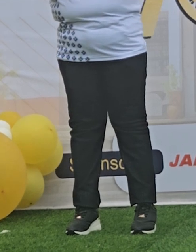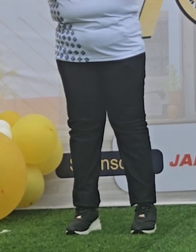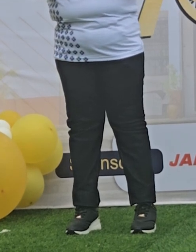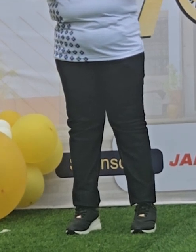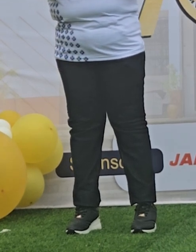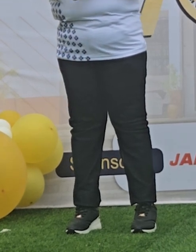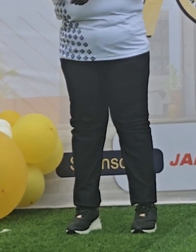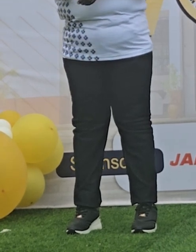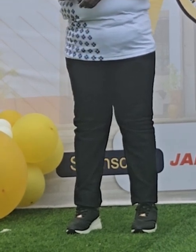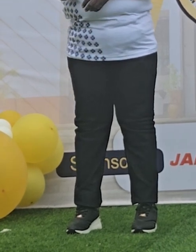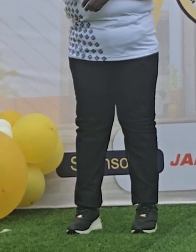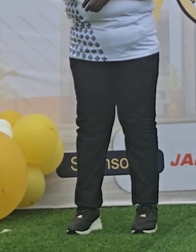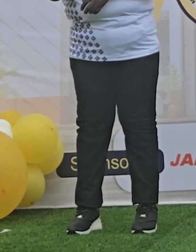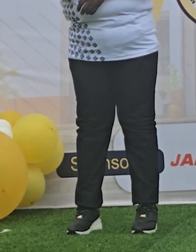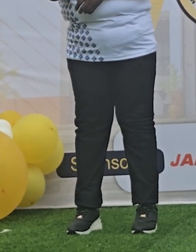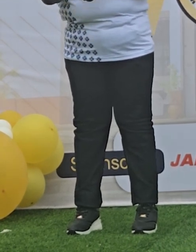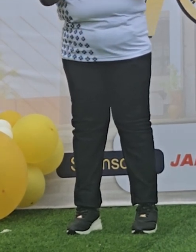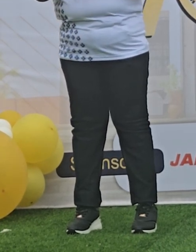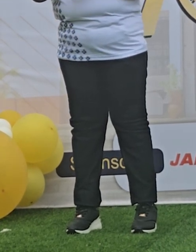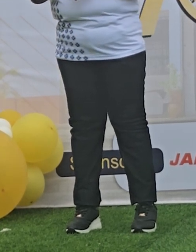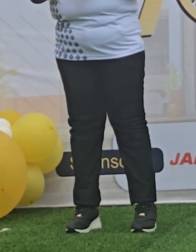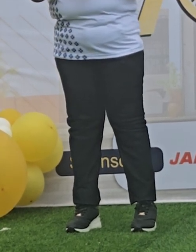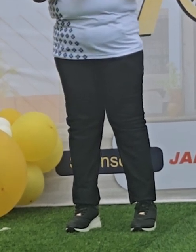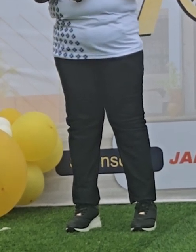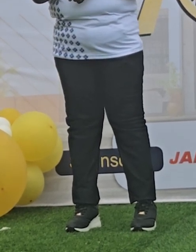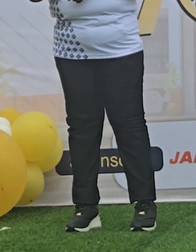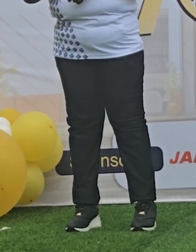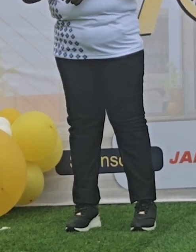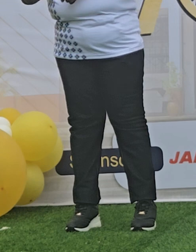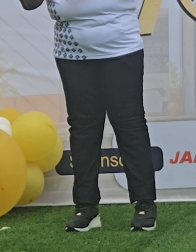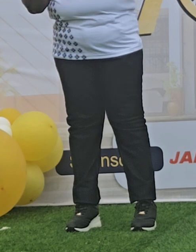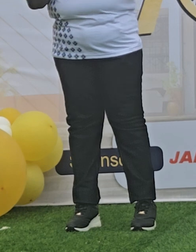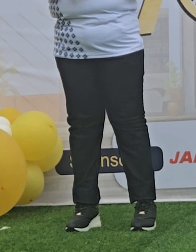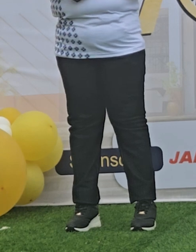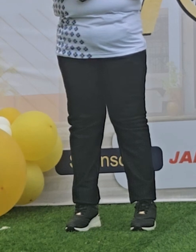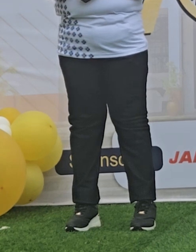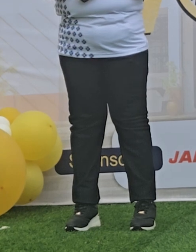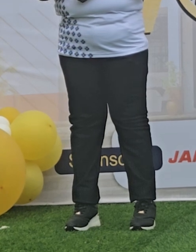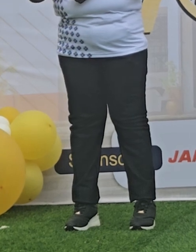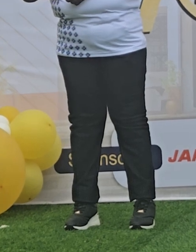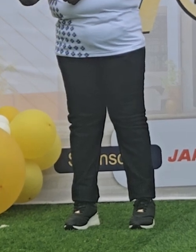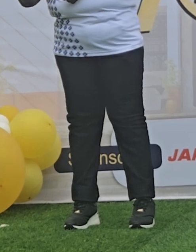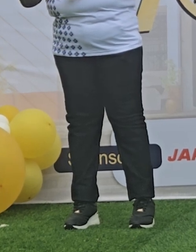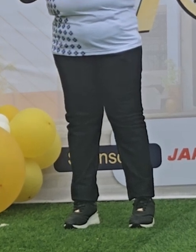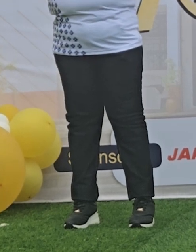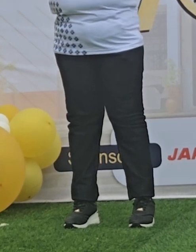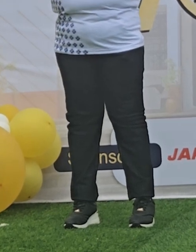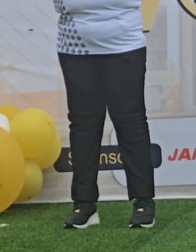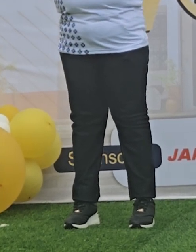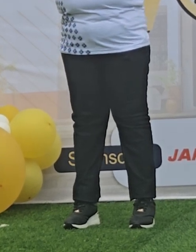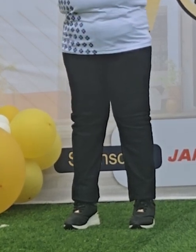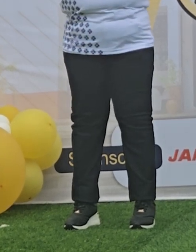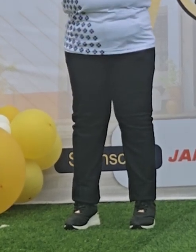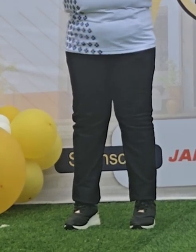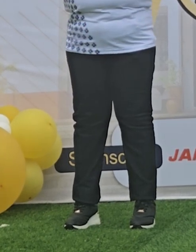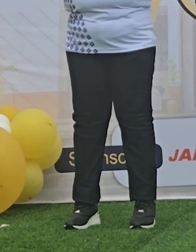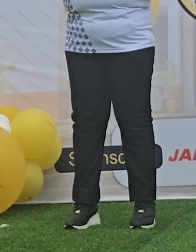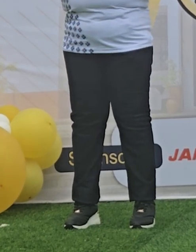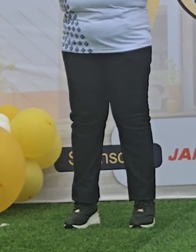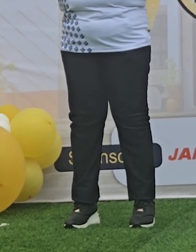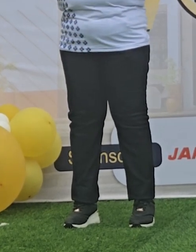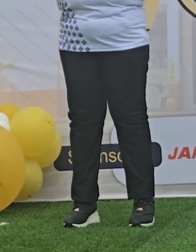In 51, 54 elections, 56 elections, he stood. And as